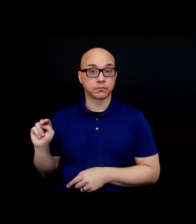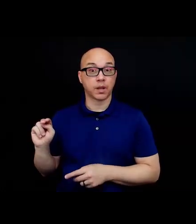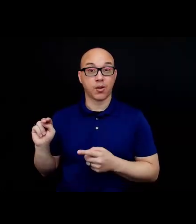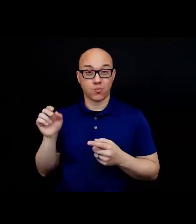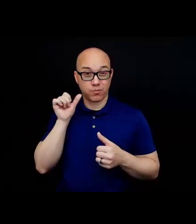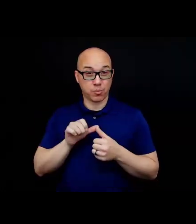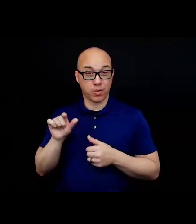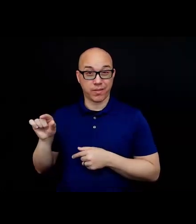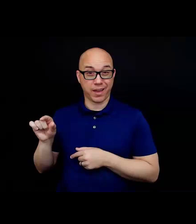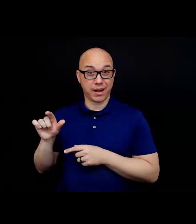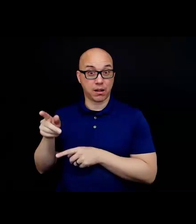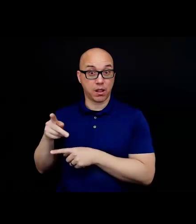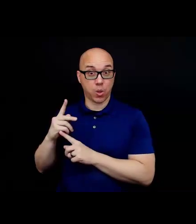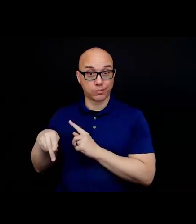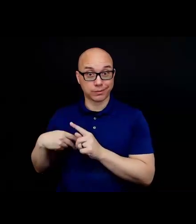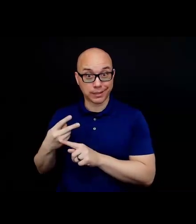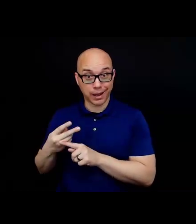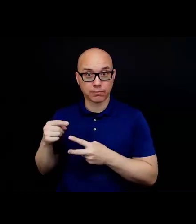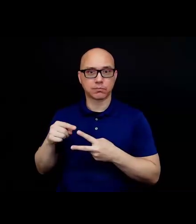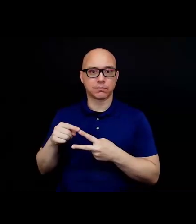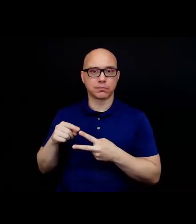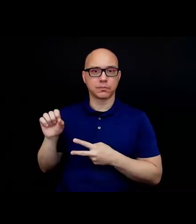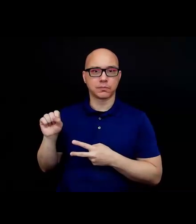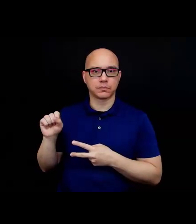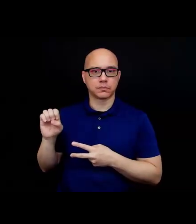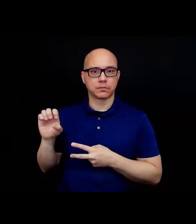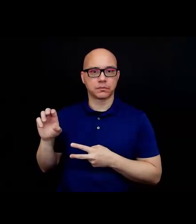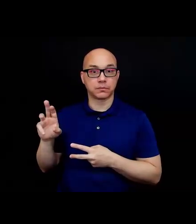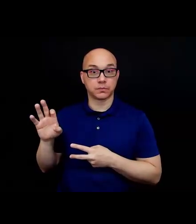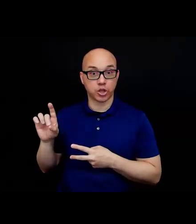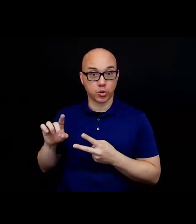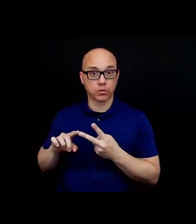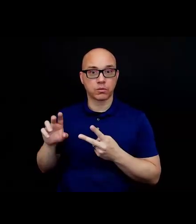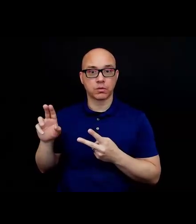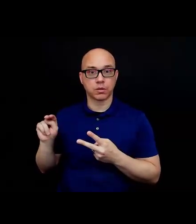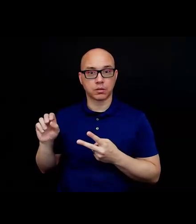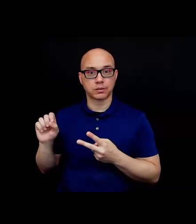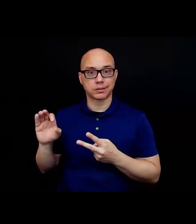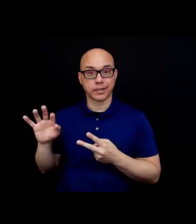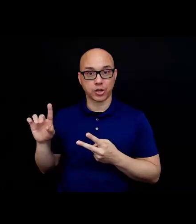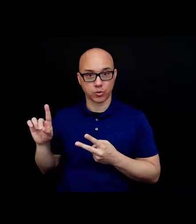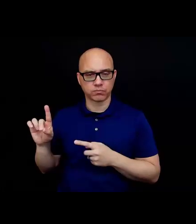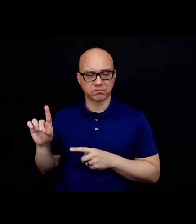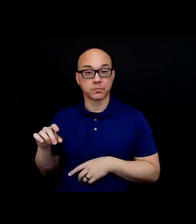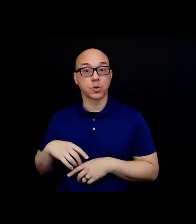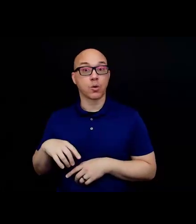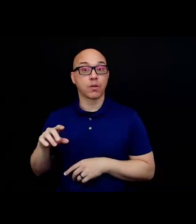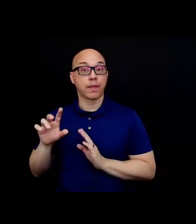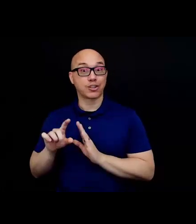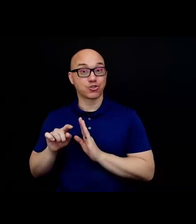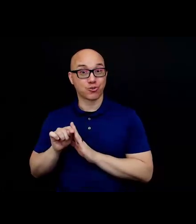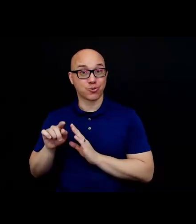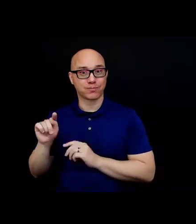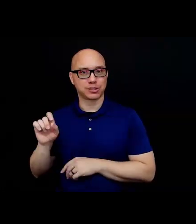unsecured or secured, you can get term loans that are 6 months, 12 months, 18 months, 24 months,